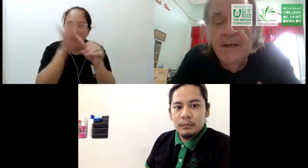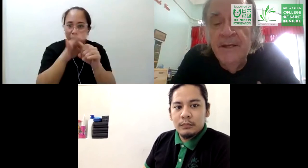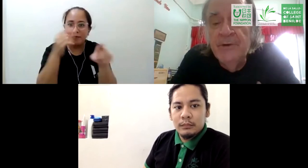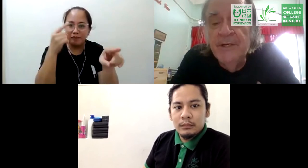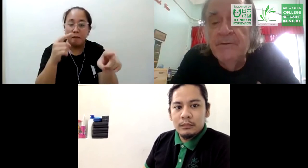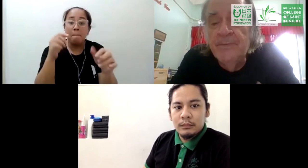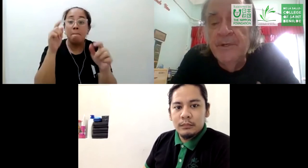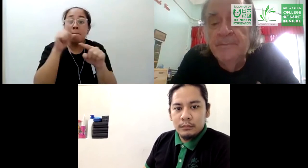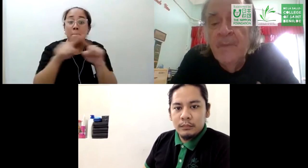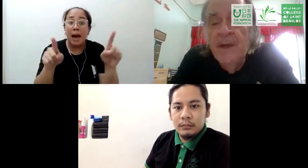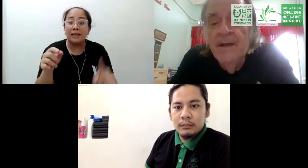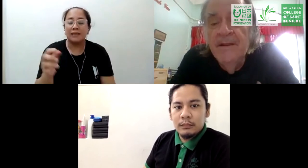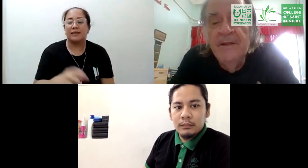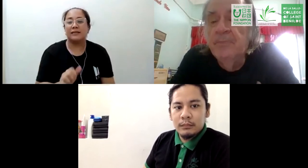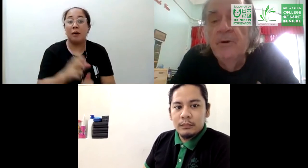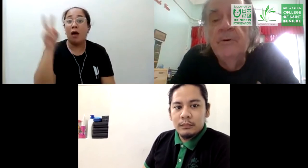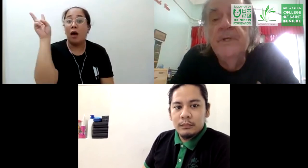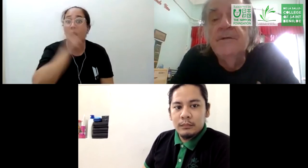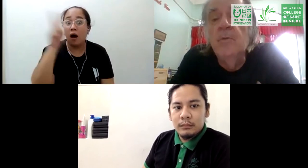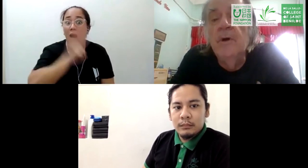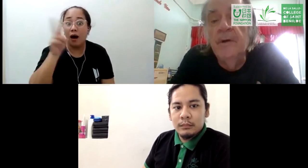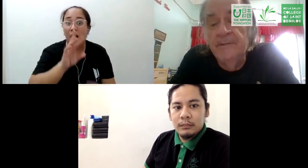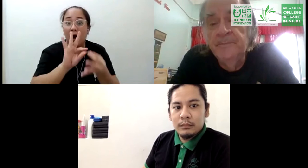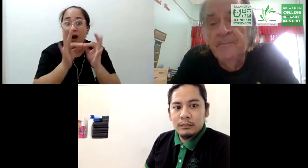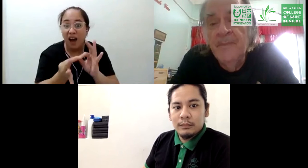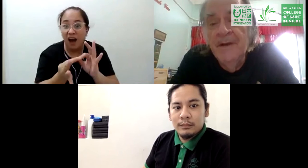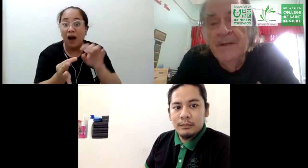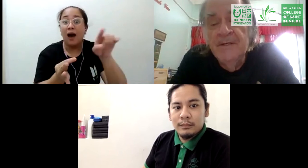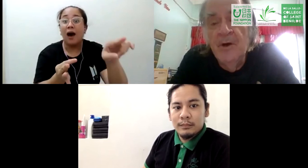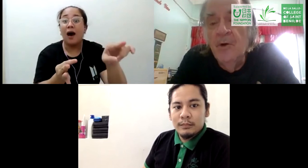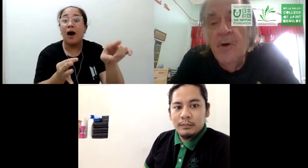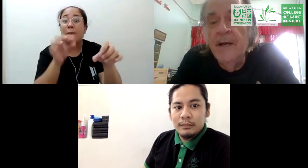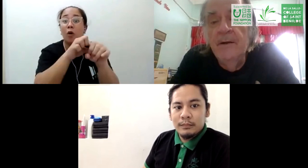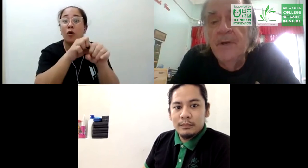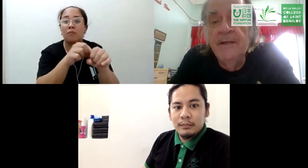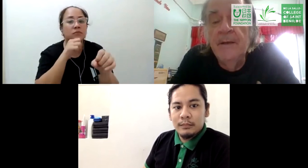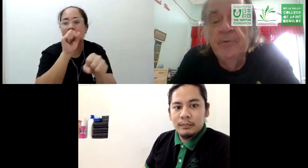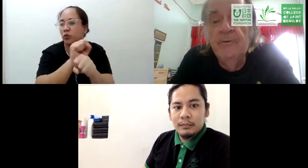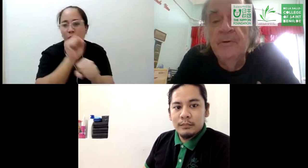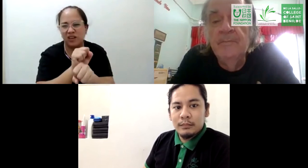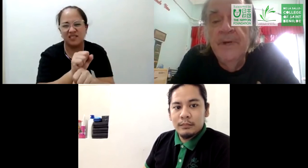in transcription, then the program doesn't work. So I don't like that program